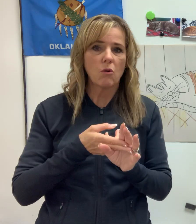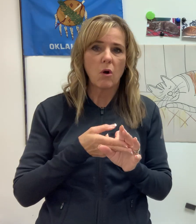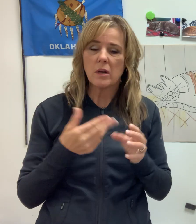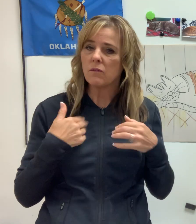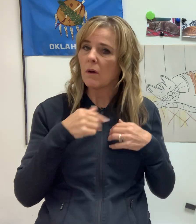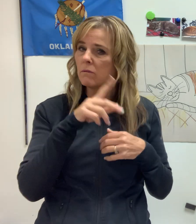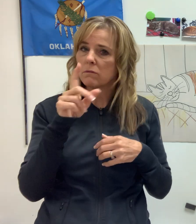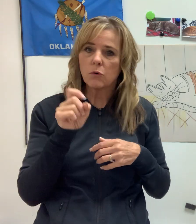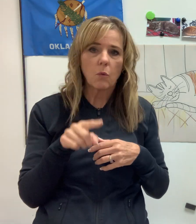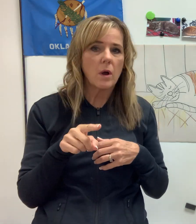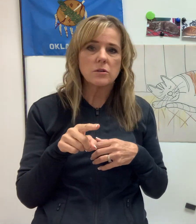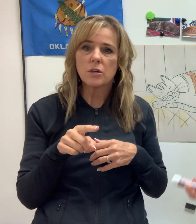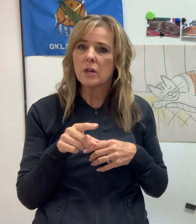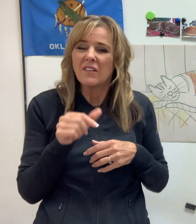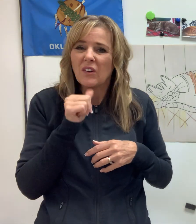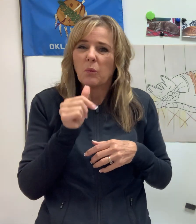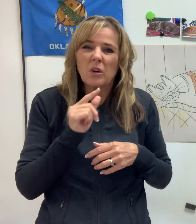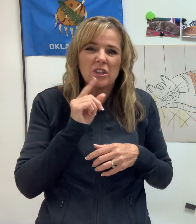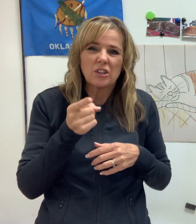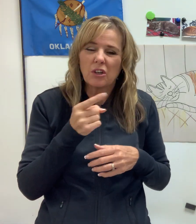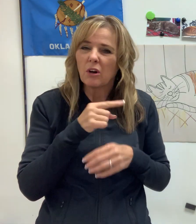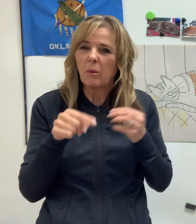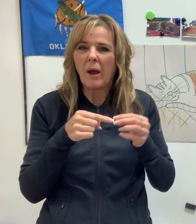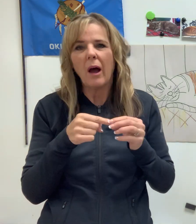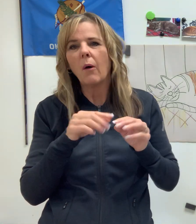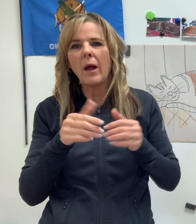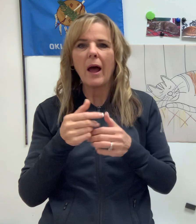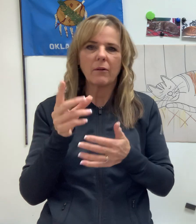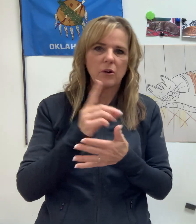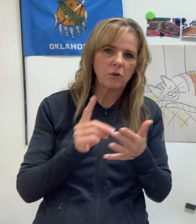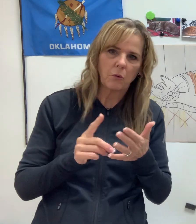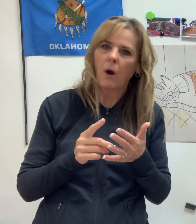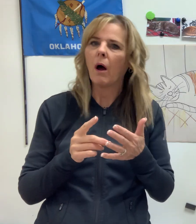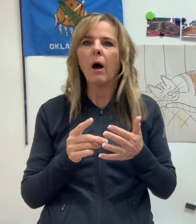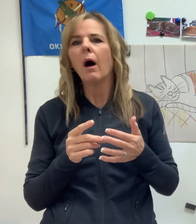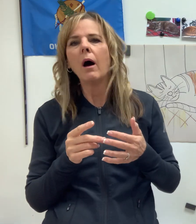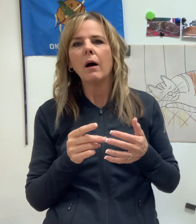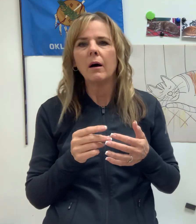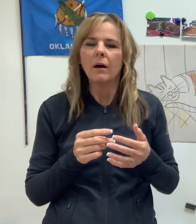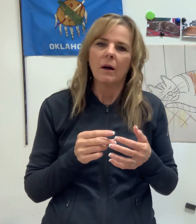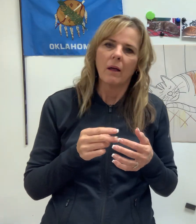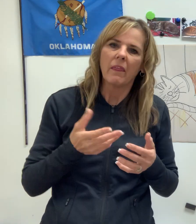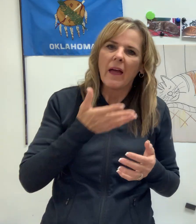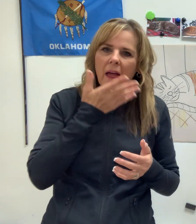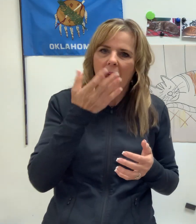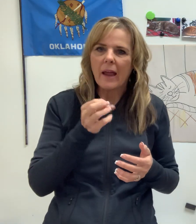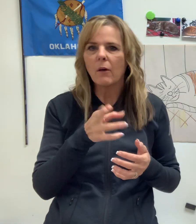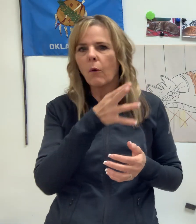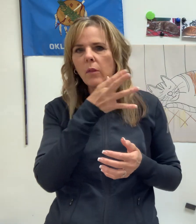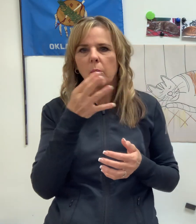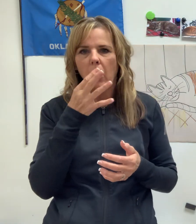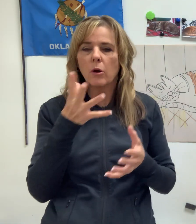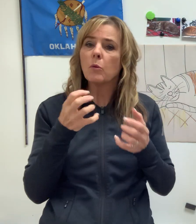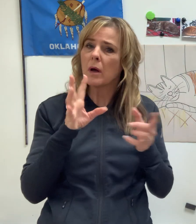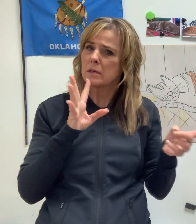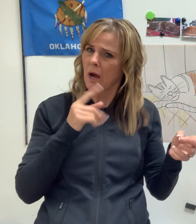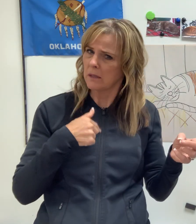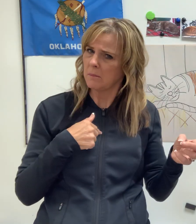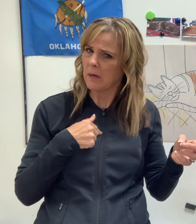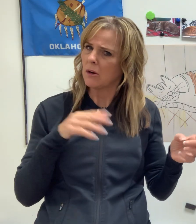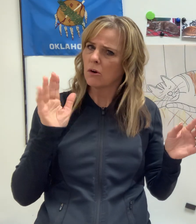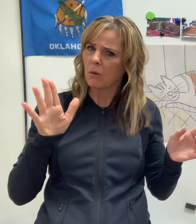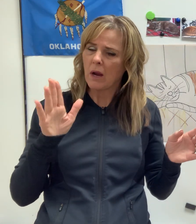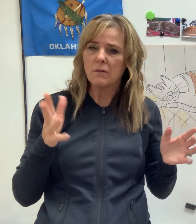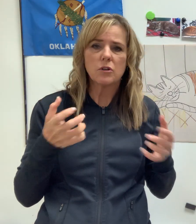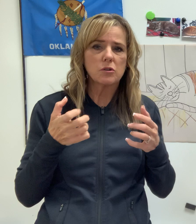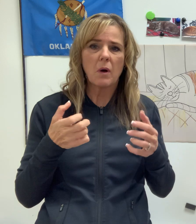a question, if you weren't sure how to draw the hay, or if you weren't sure which color the barn was, you couldn't remember, and you want to talk to me, great. If you